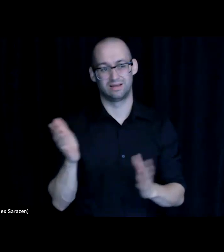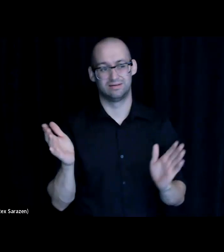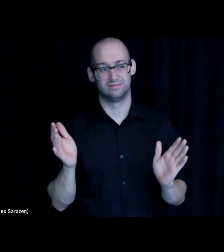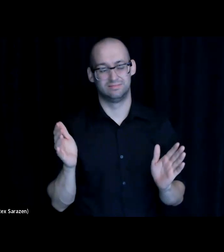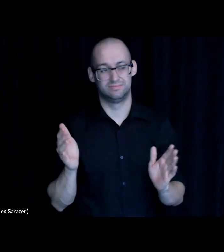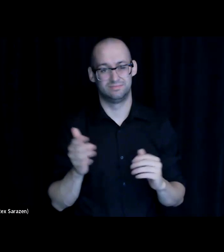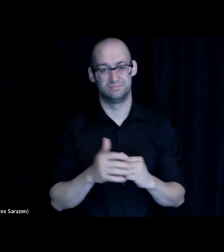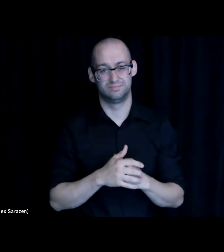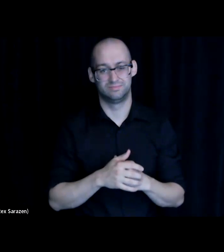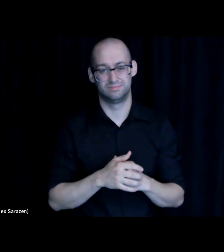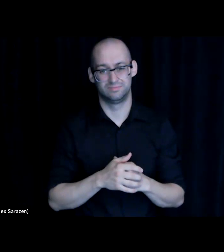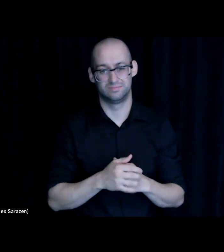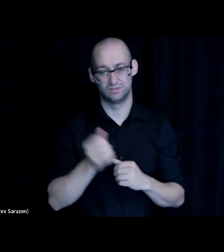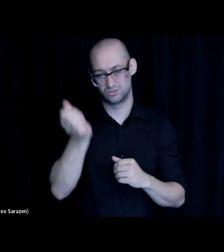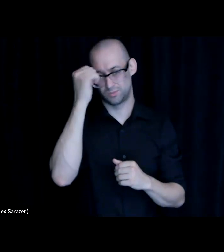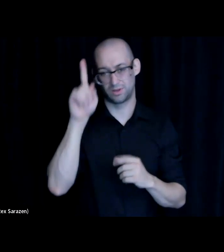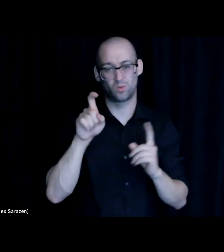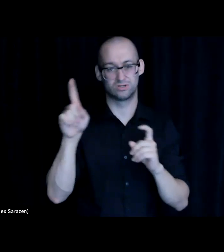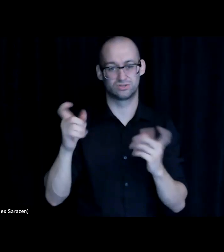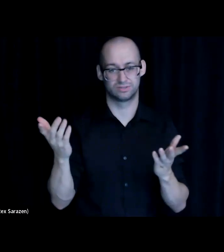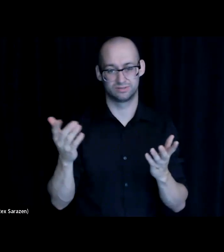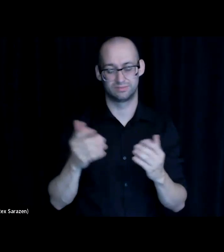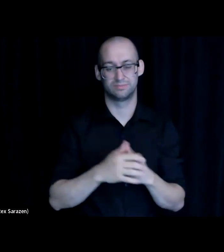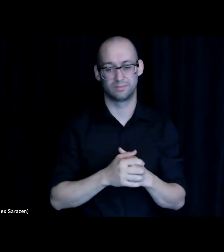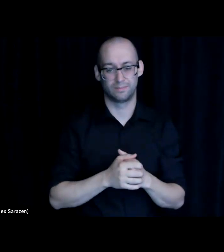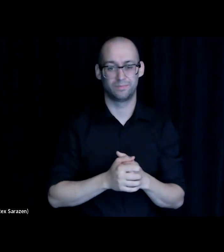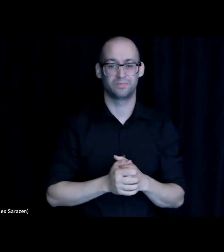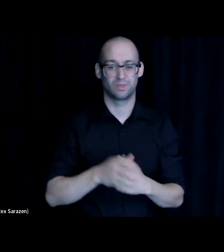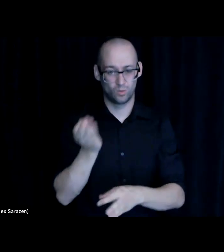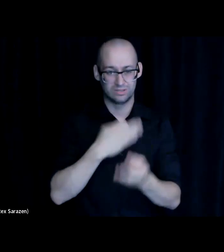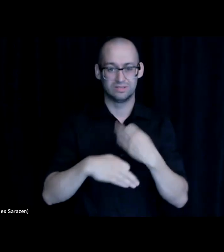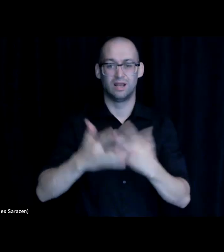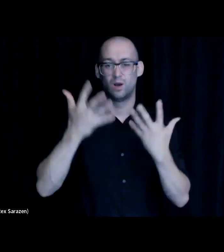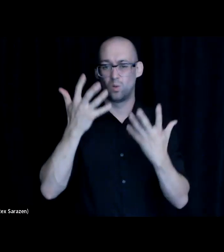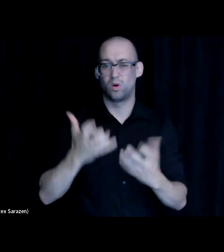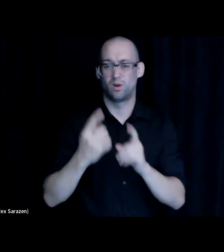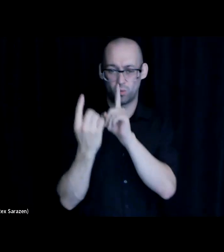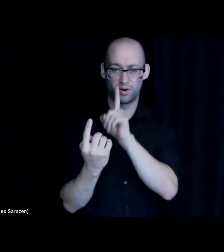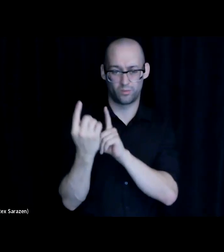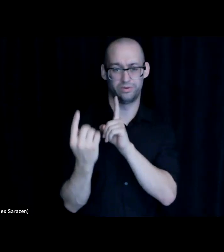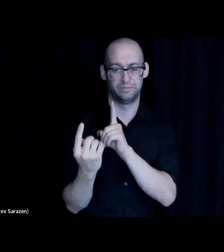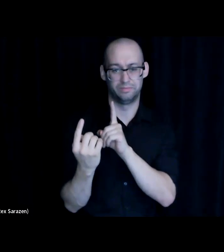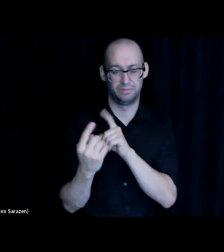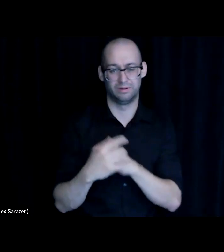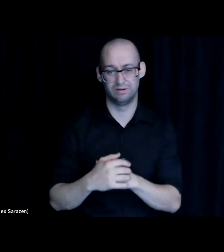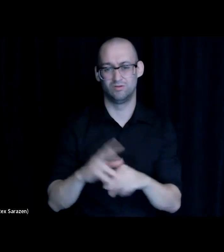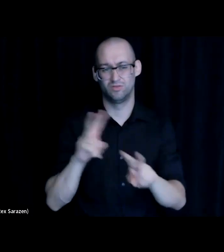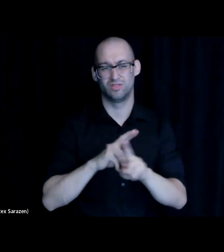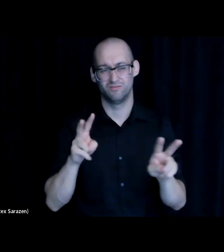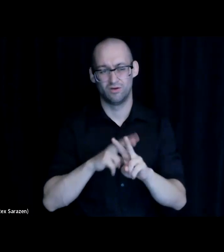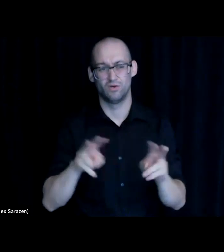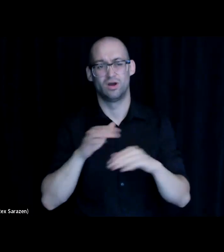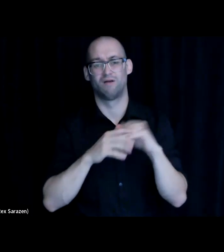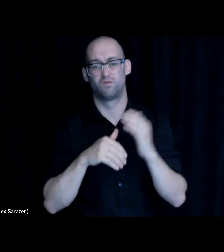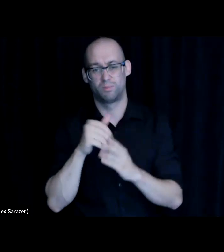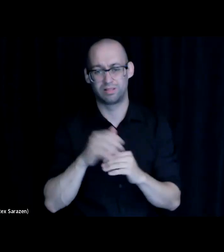unquote, it's a dumb question and they just won't ask it. And so instead, we want to do this one-on-one in a very comfortable,